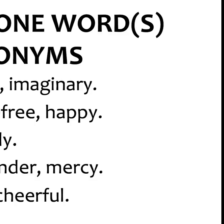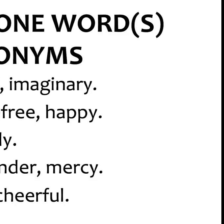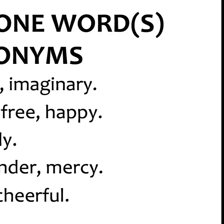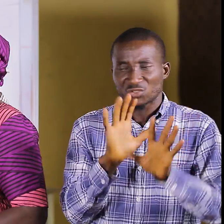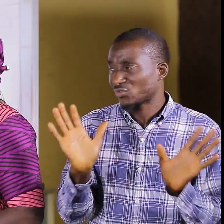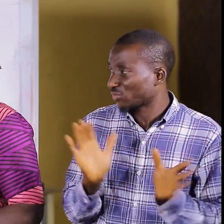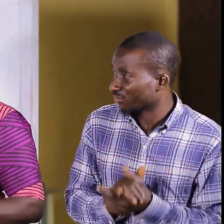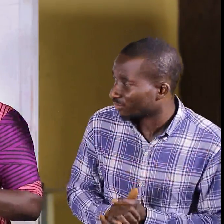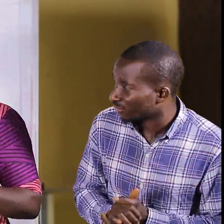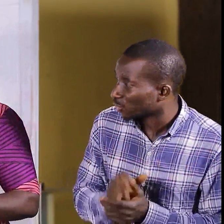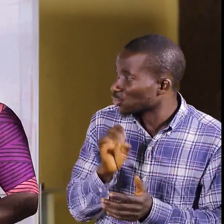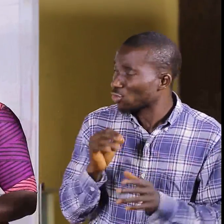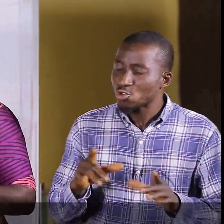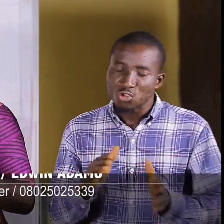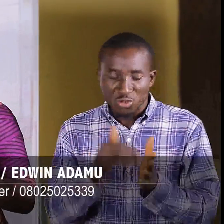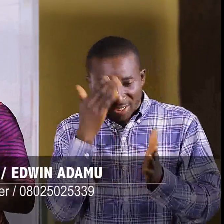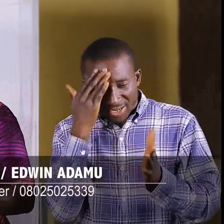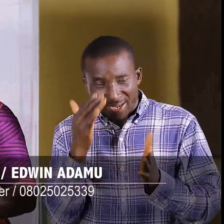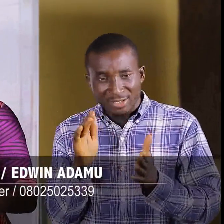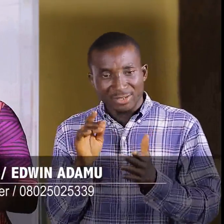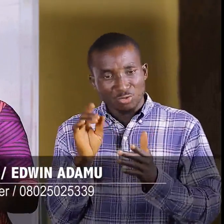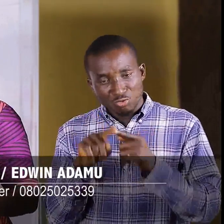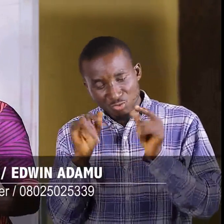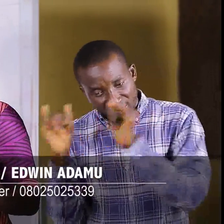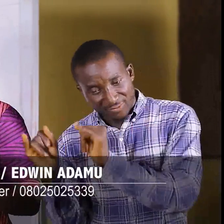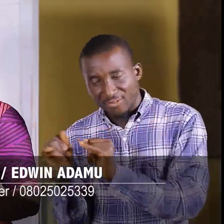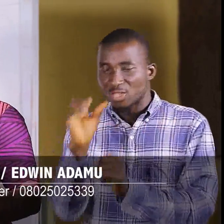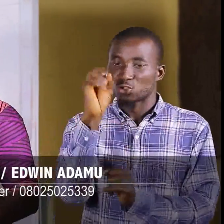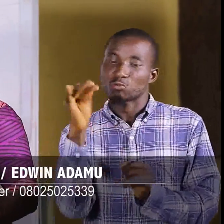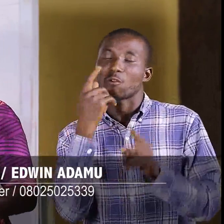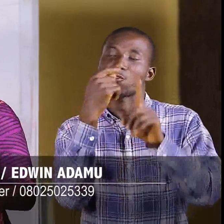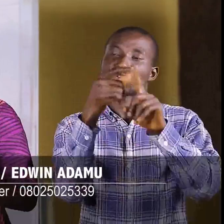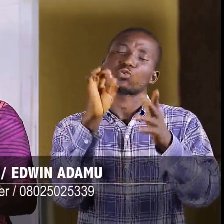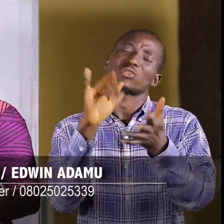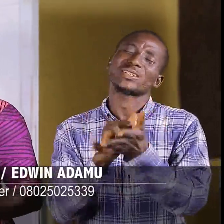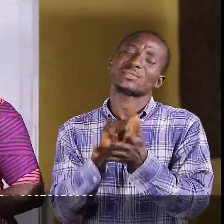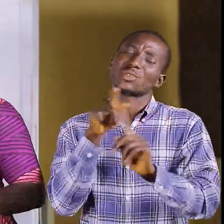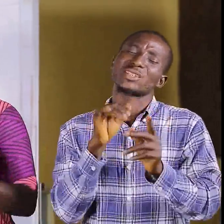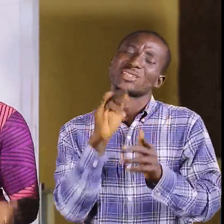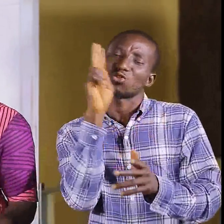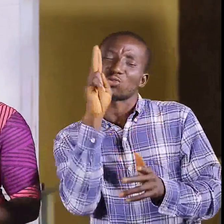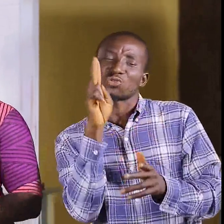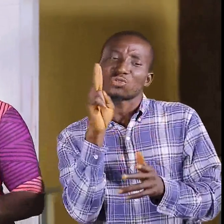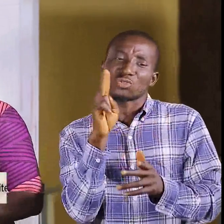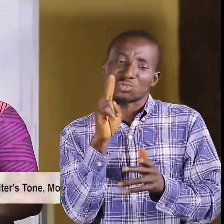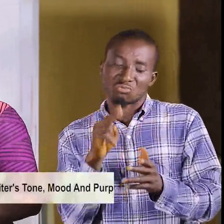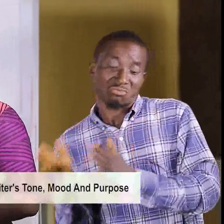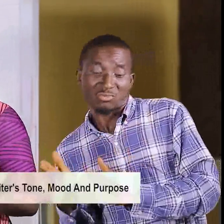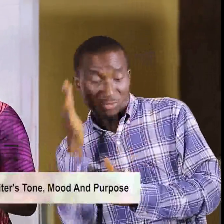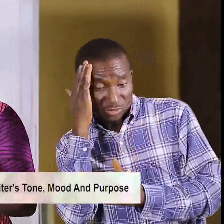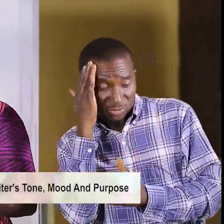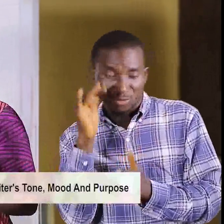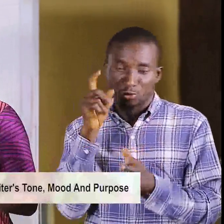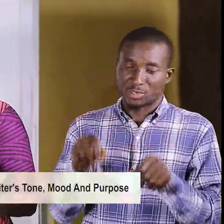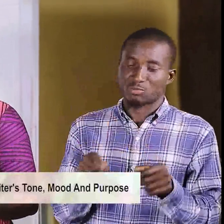cheerful. So learn to identify synonyms of words so that when it is used instead of the one that you know, you